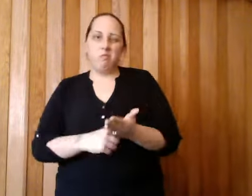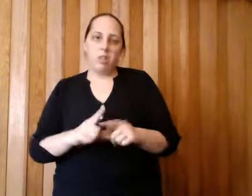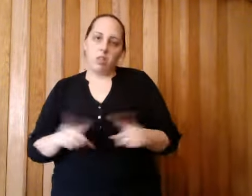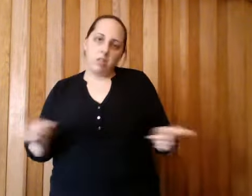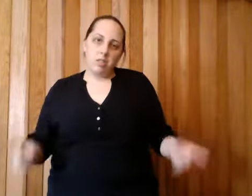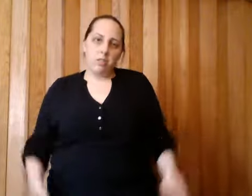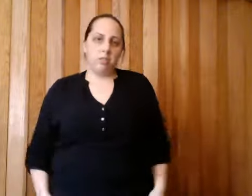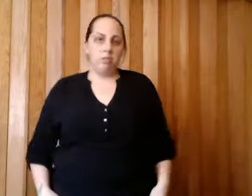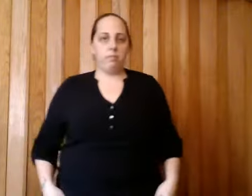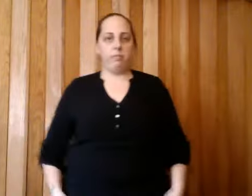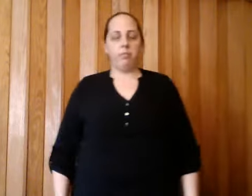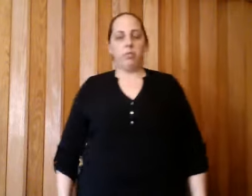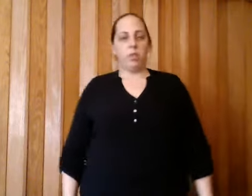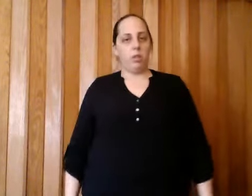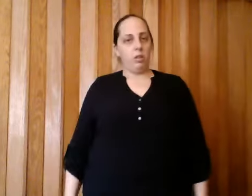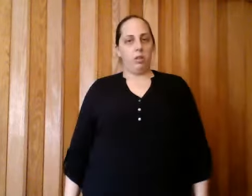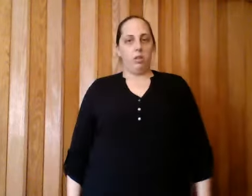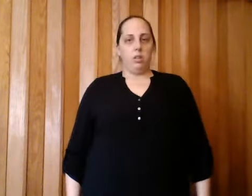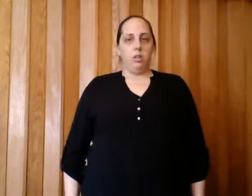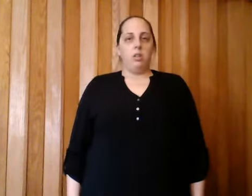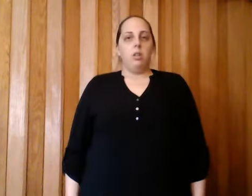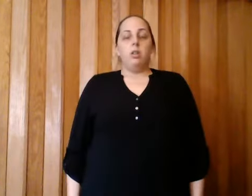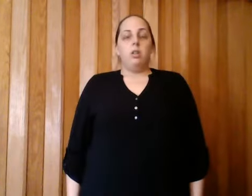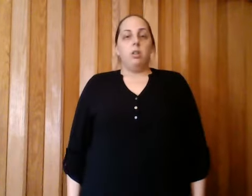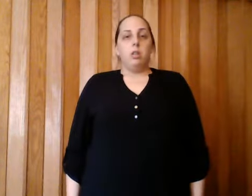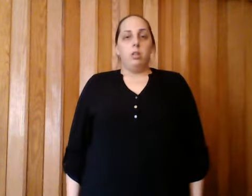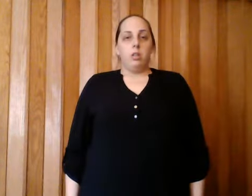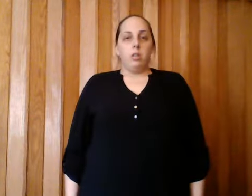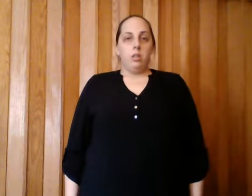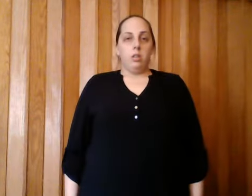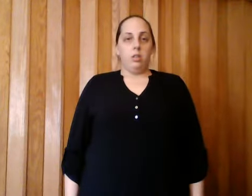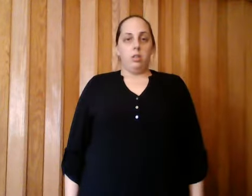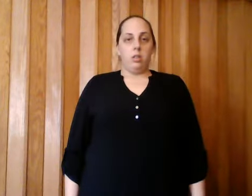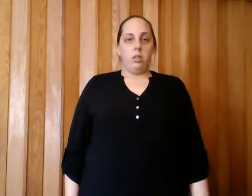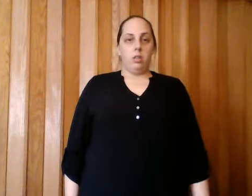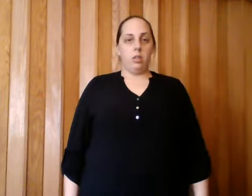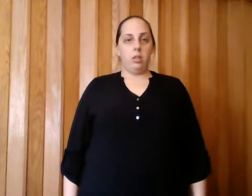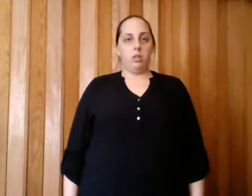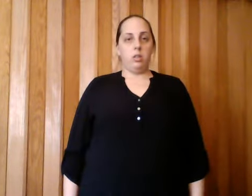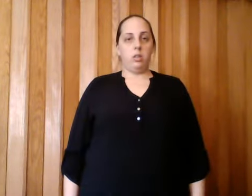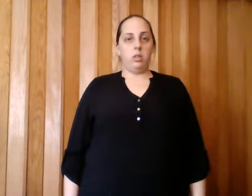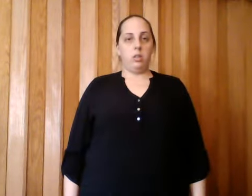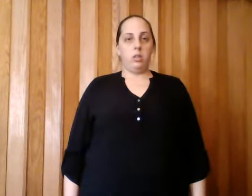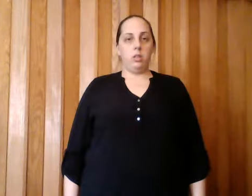And so I make sure that you can all do this with the hand on the back and then put the left hand on the offer.